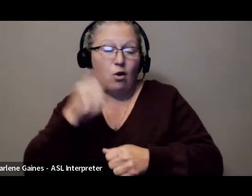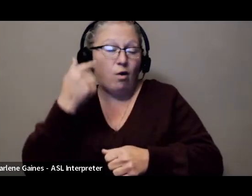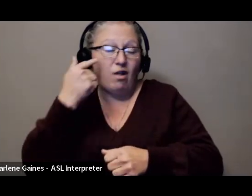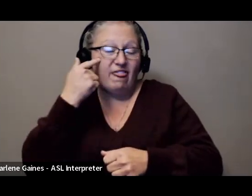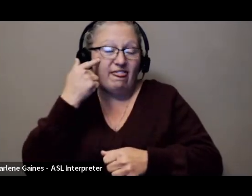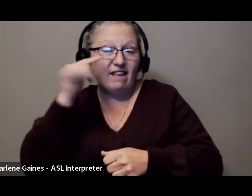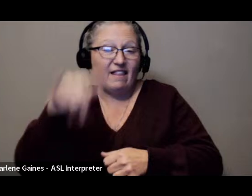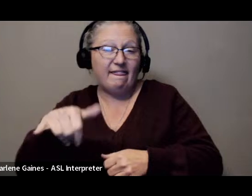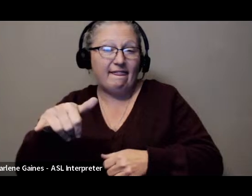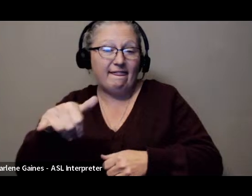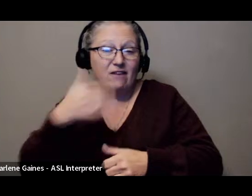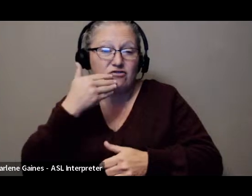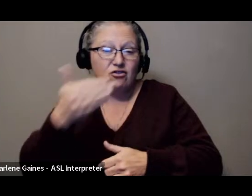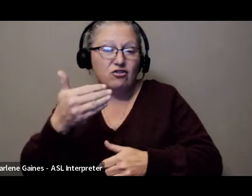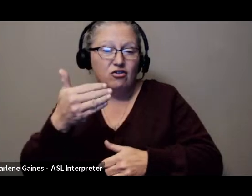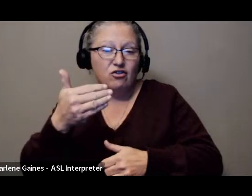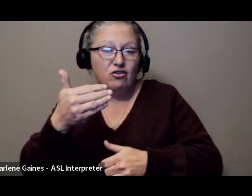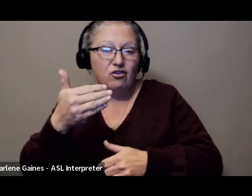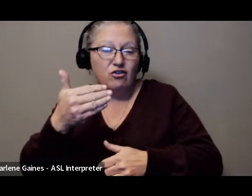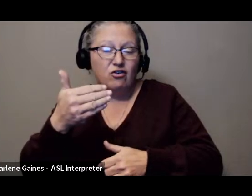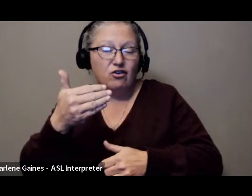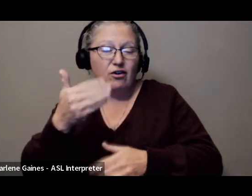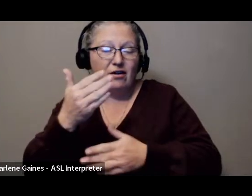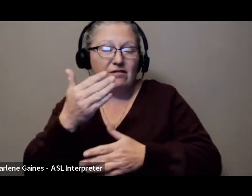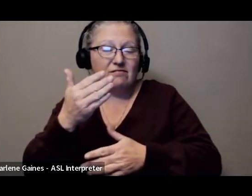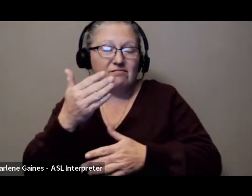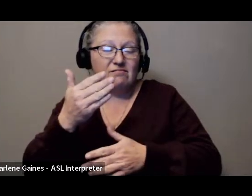was a good move on our board's part.